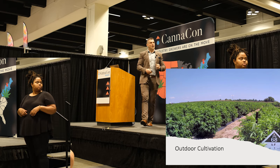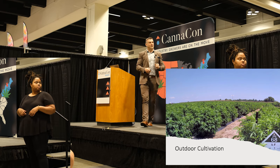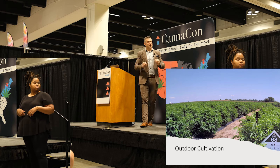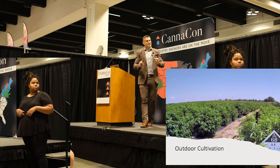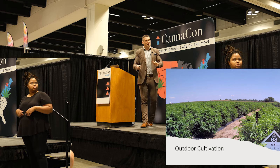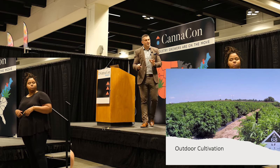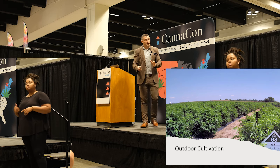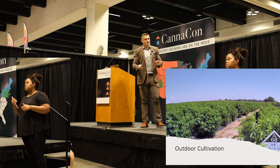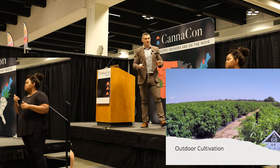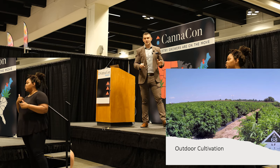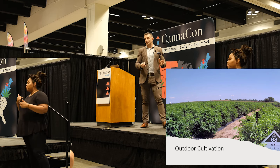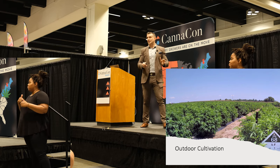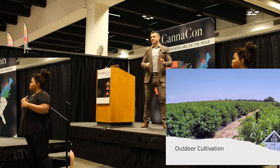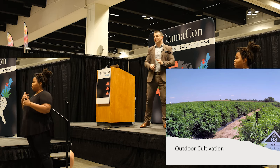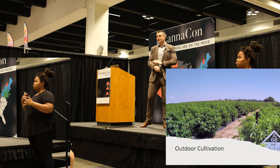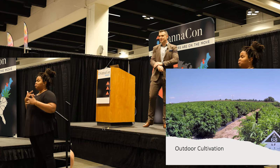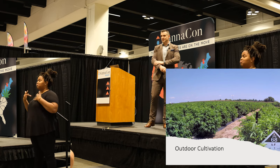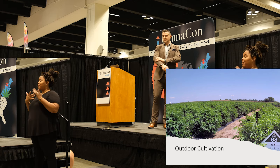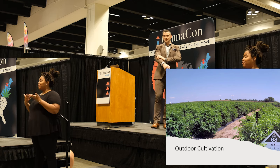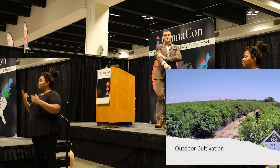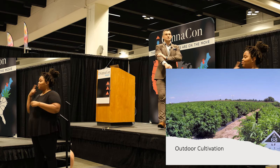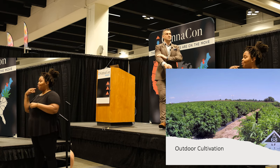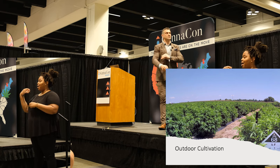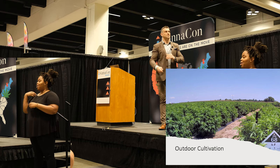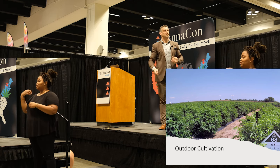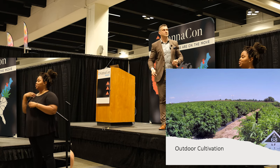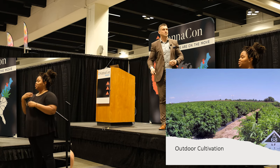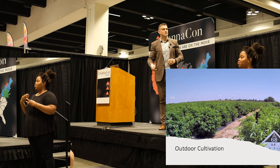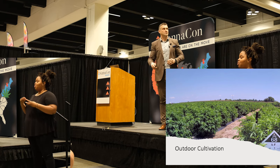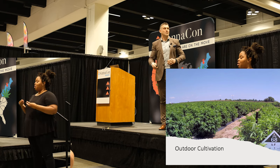We've done a lot of very exciting things in outdoor cultivation.